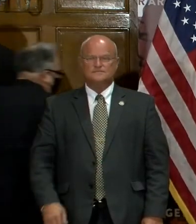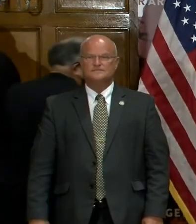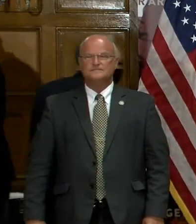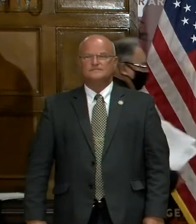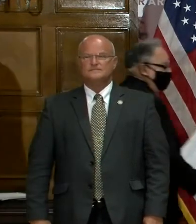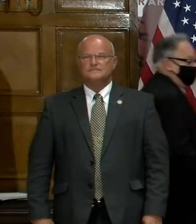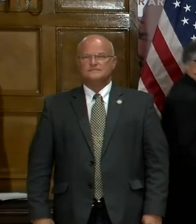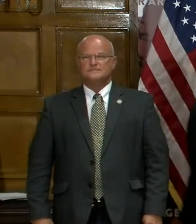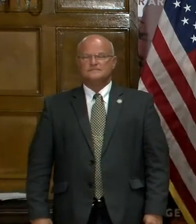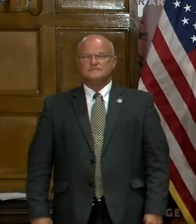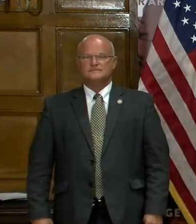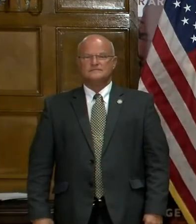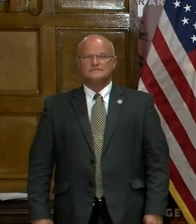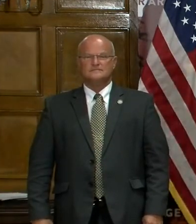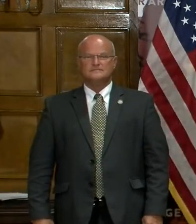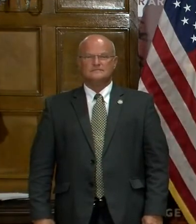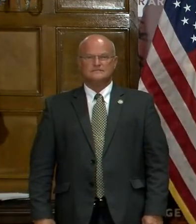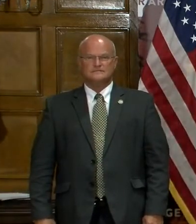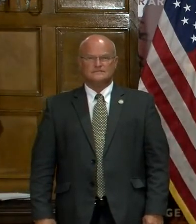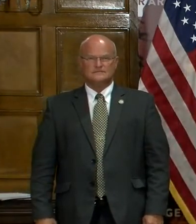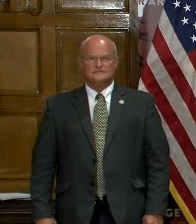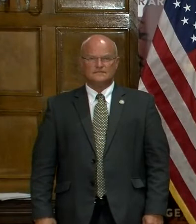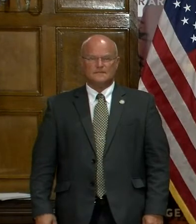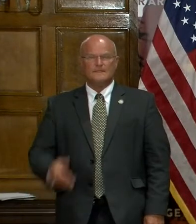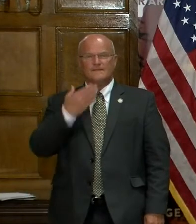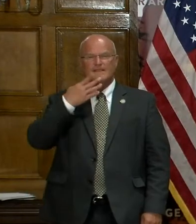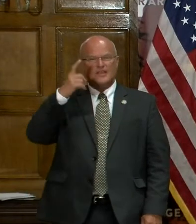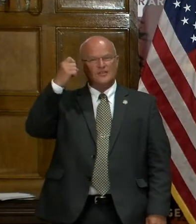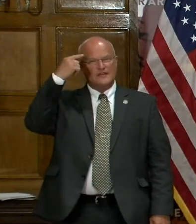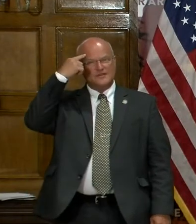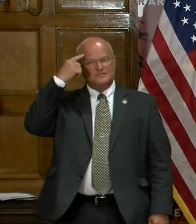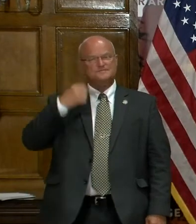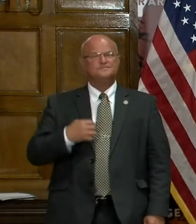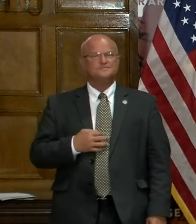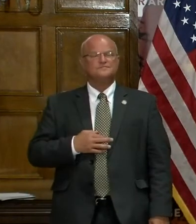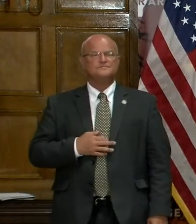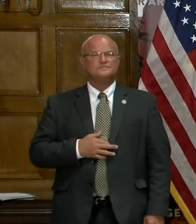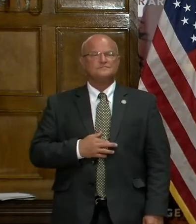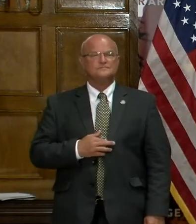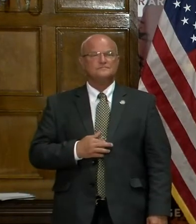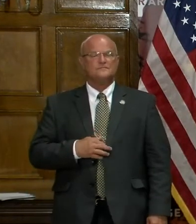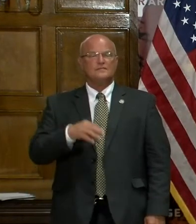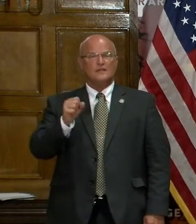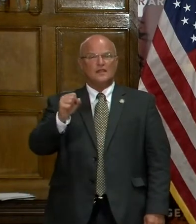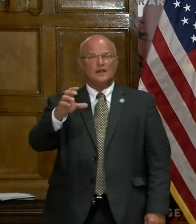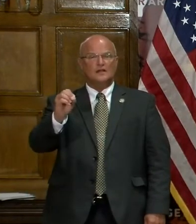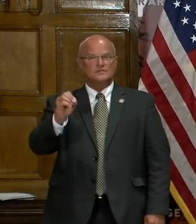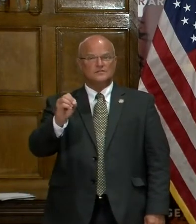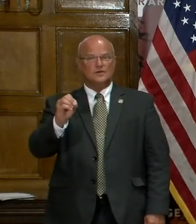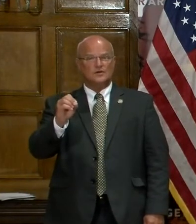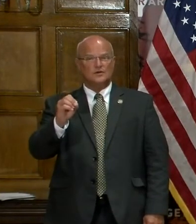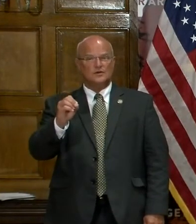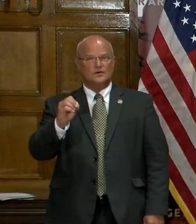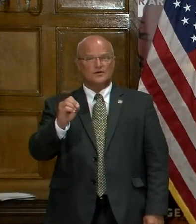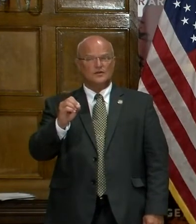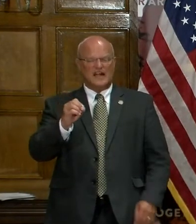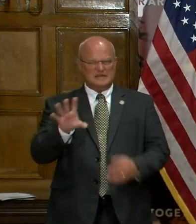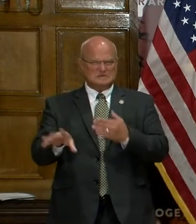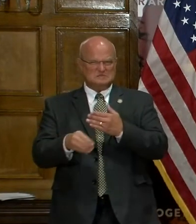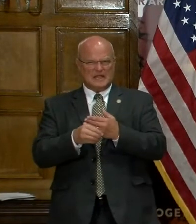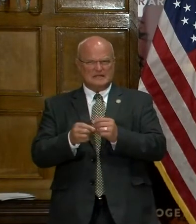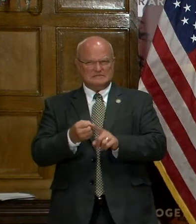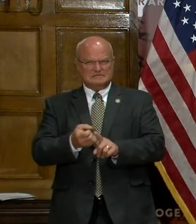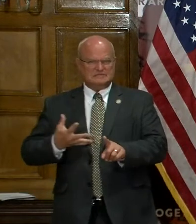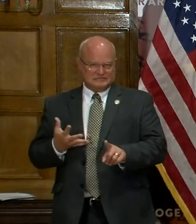Thank you, Governor. So I will add some more detail